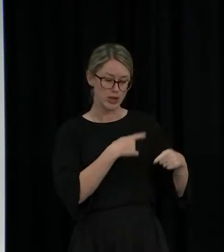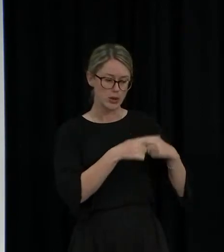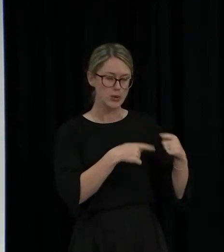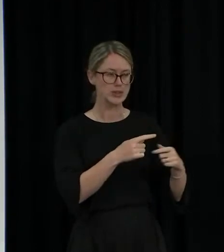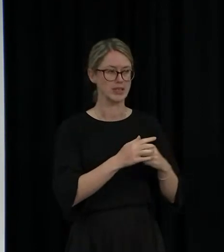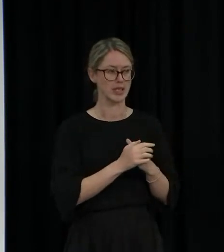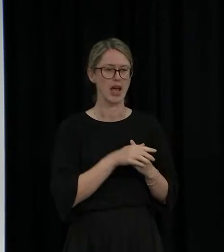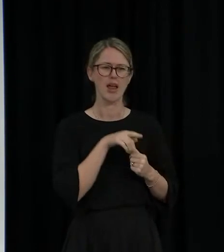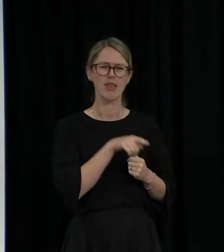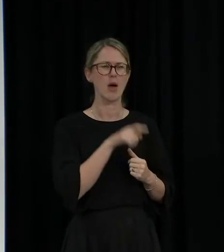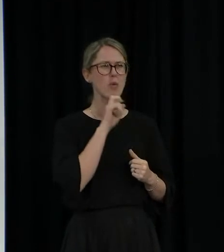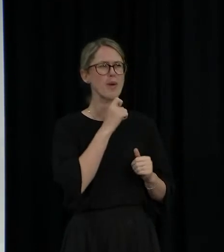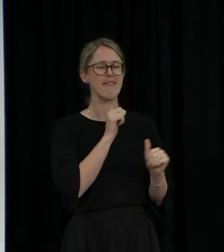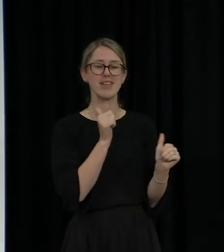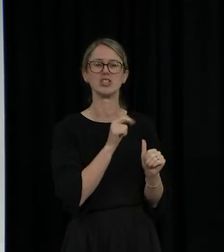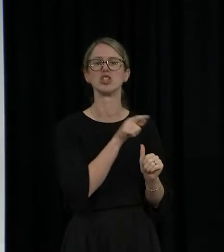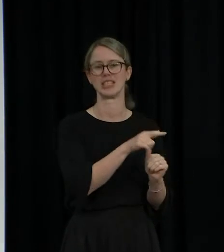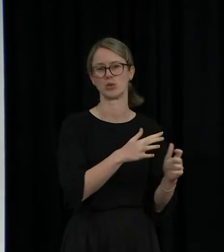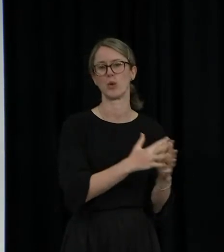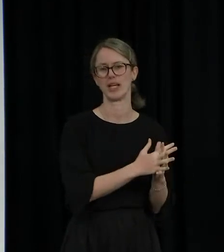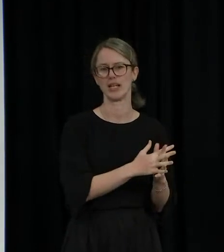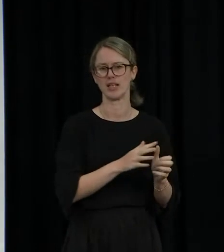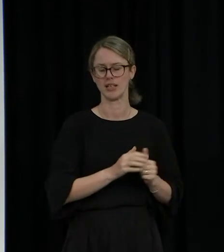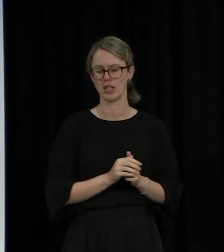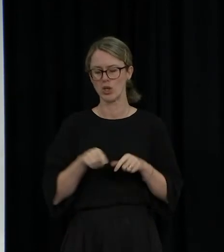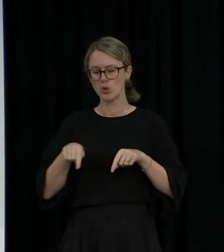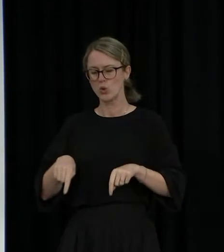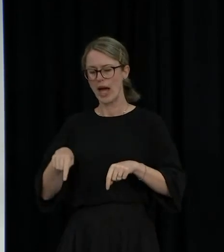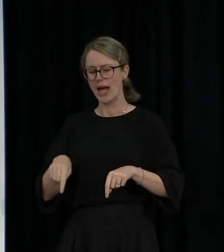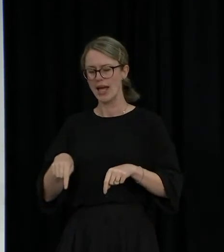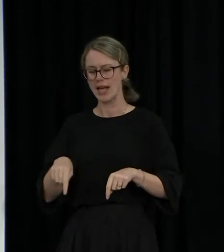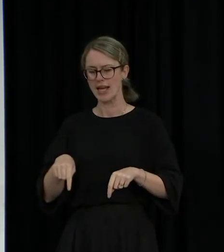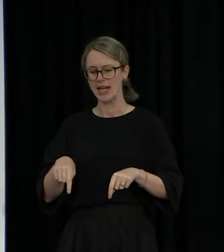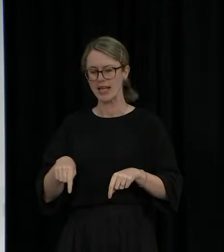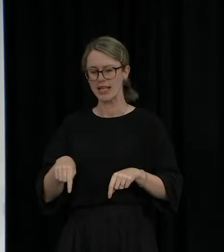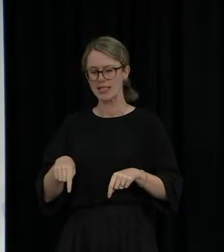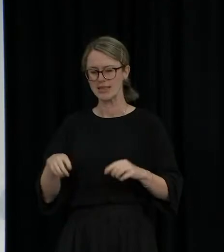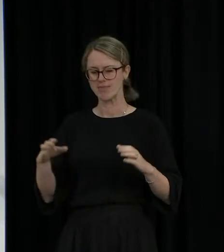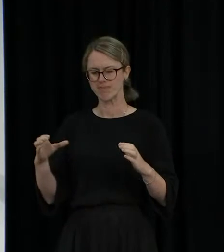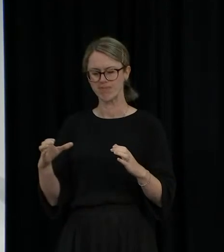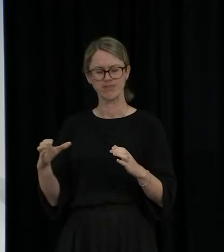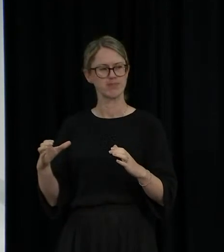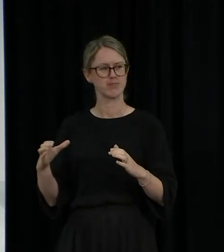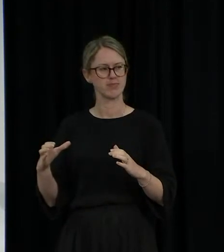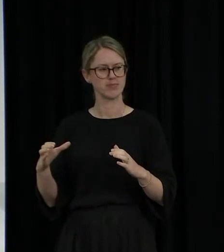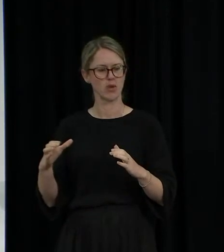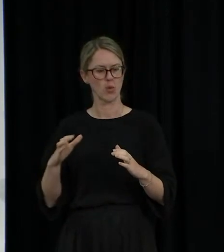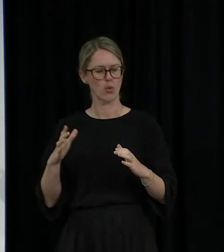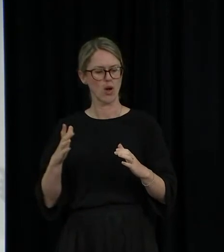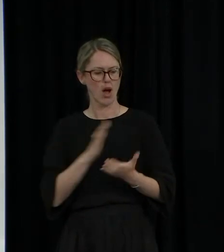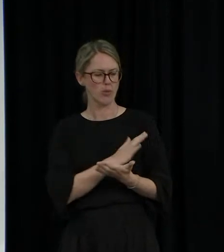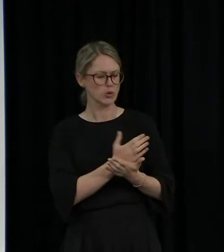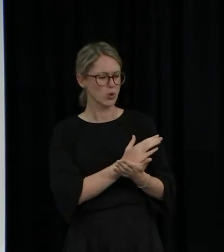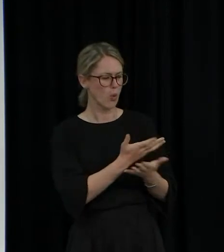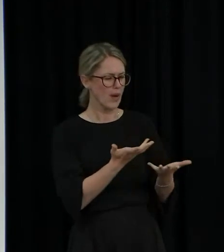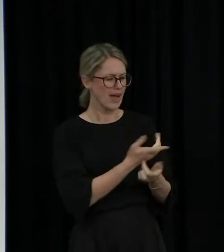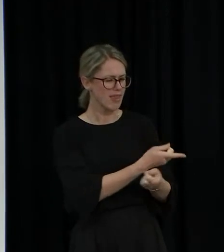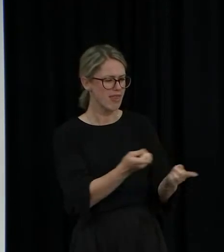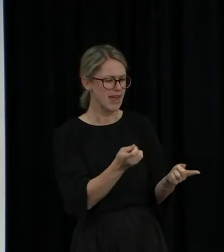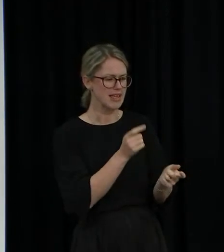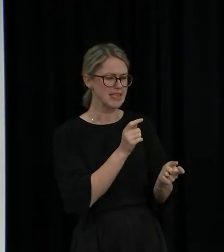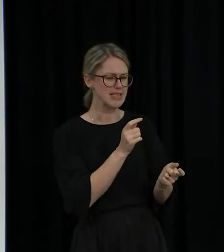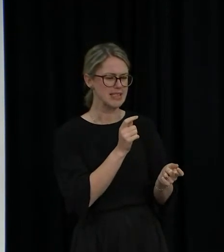I think, is for that to be completed next week. I'm not aware of the precise location of testing for